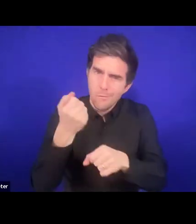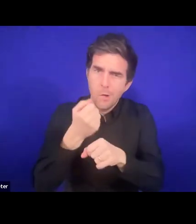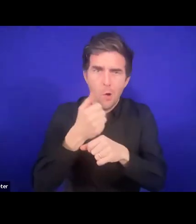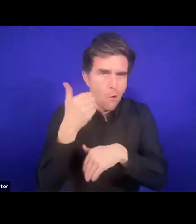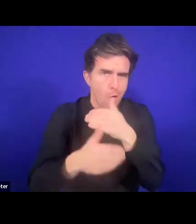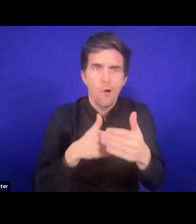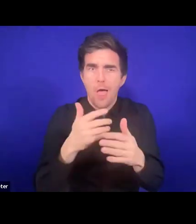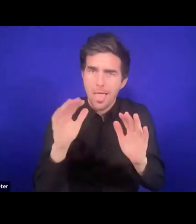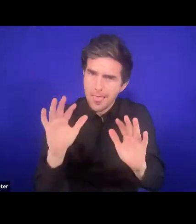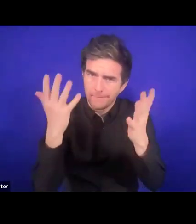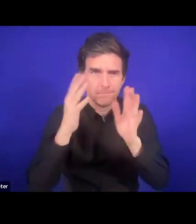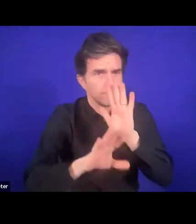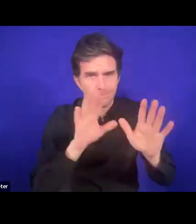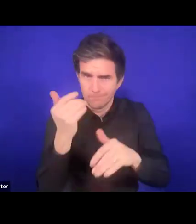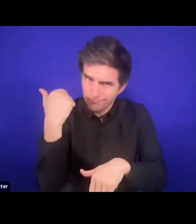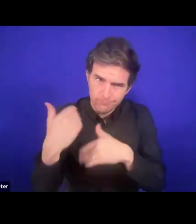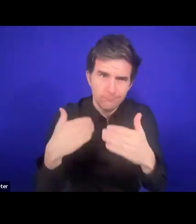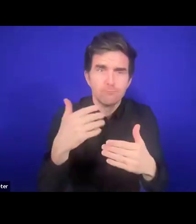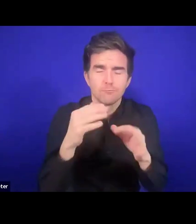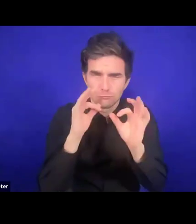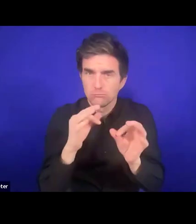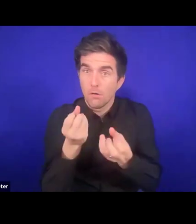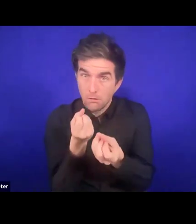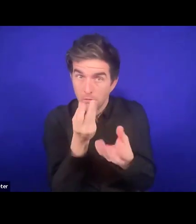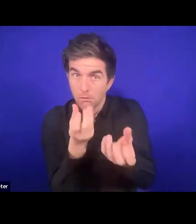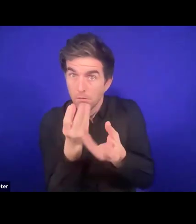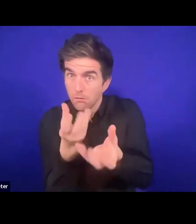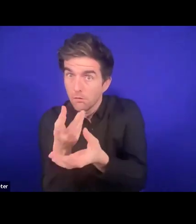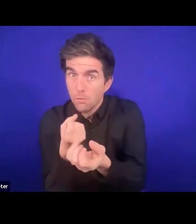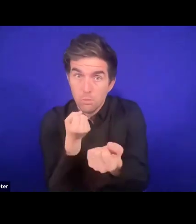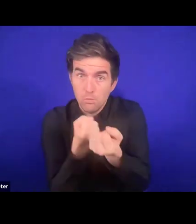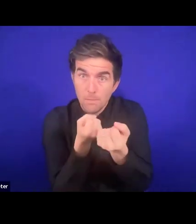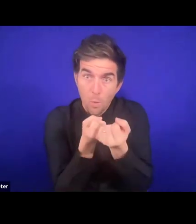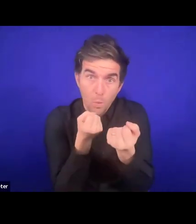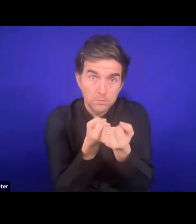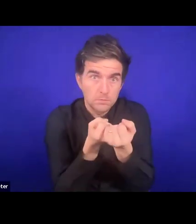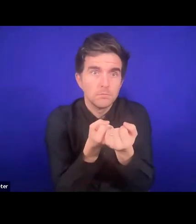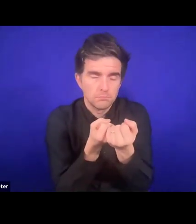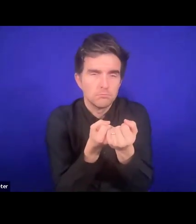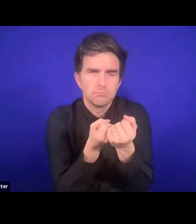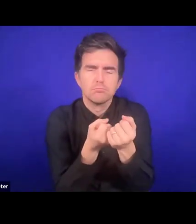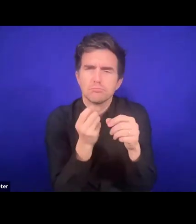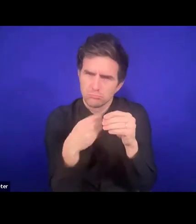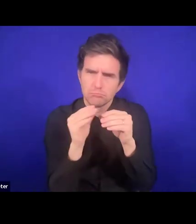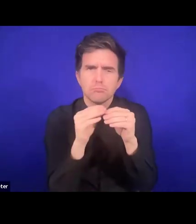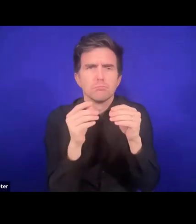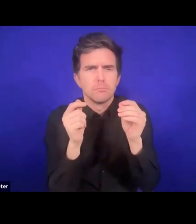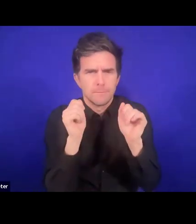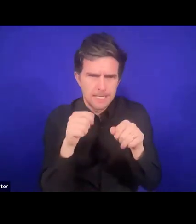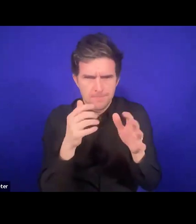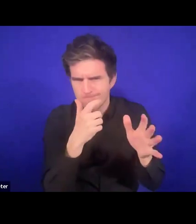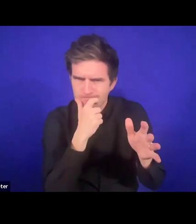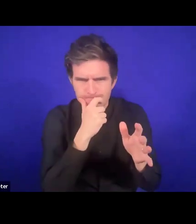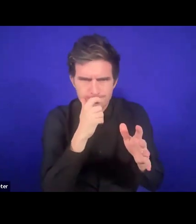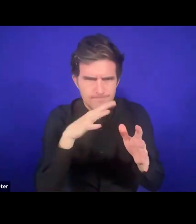work, the PASS program, being a social protection program, has two main components in Mozambique. One